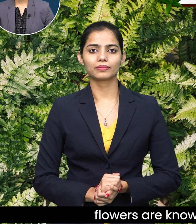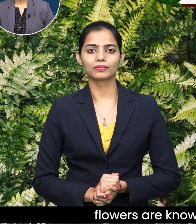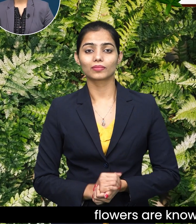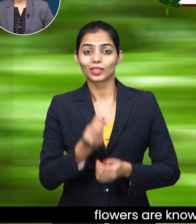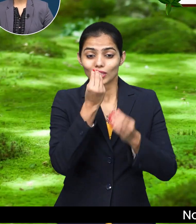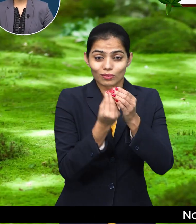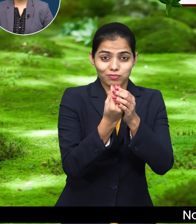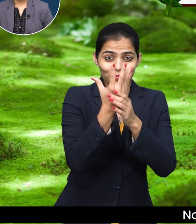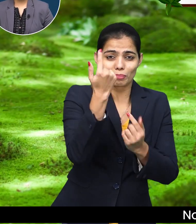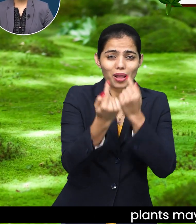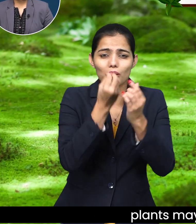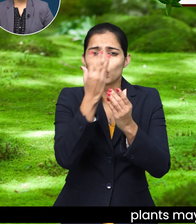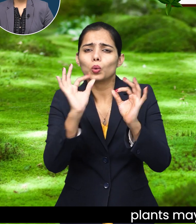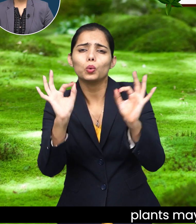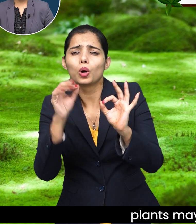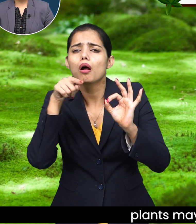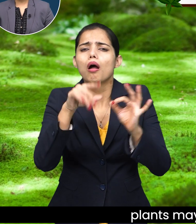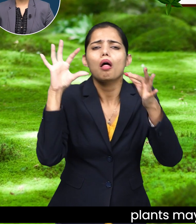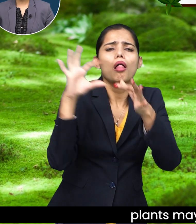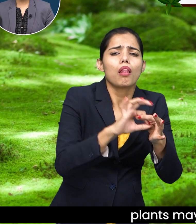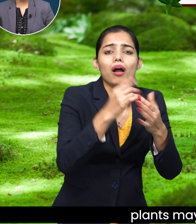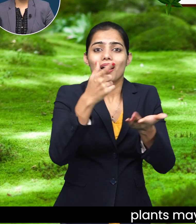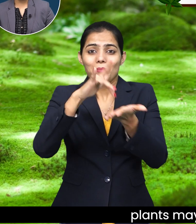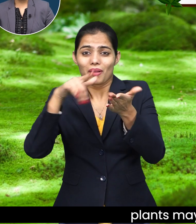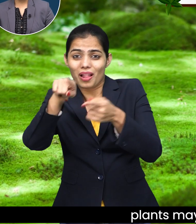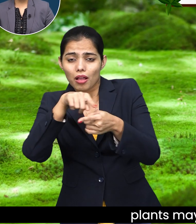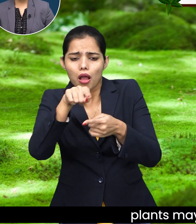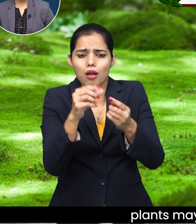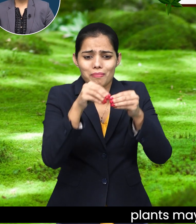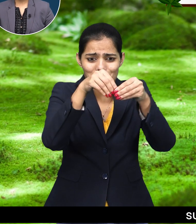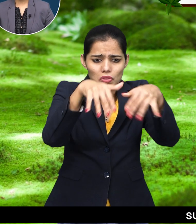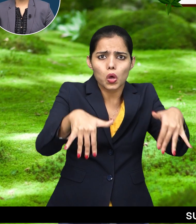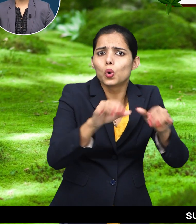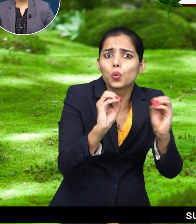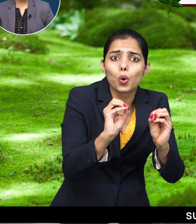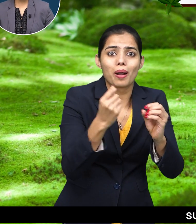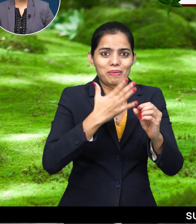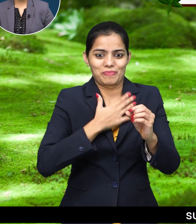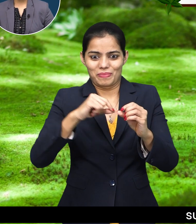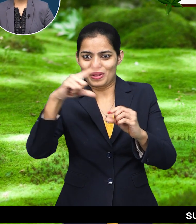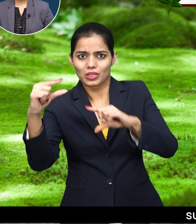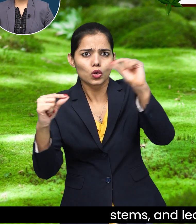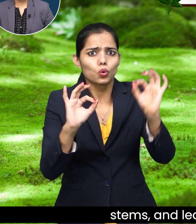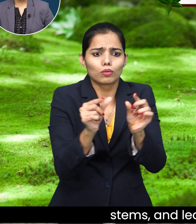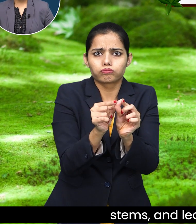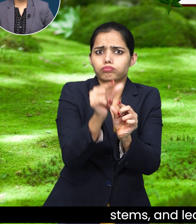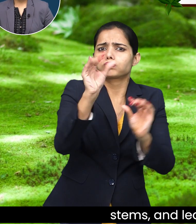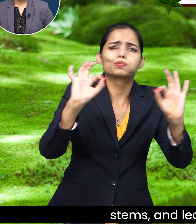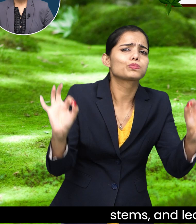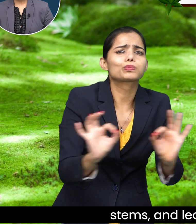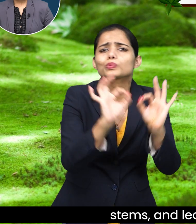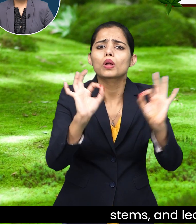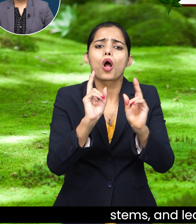plants. Non-flowering plants may lack certain organs such as roots,